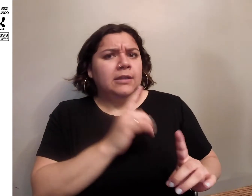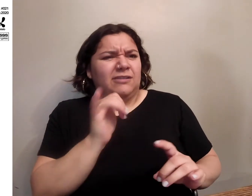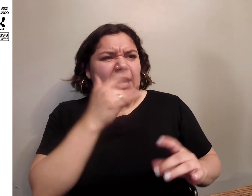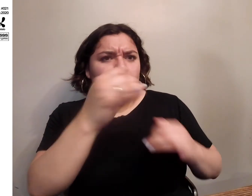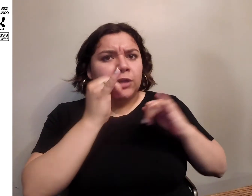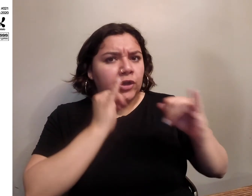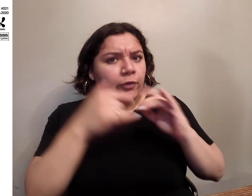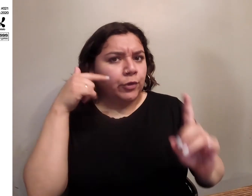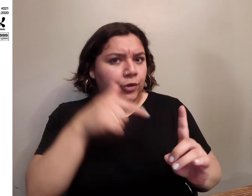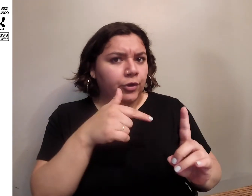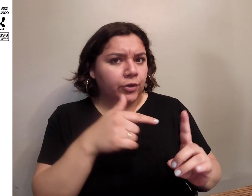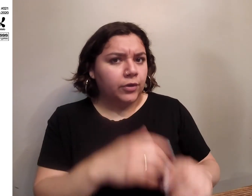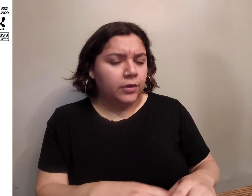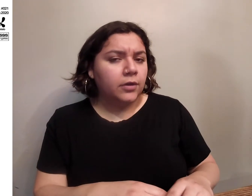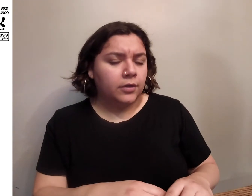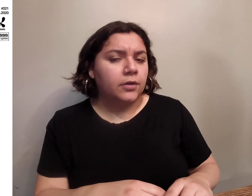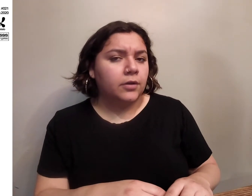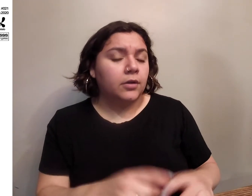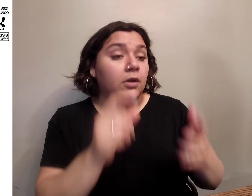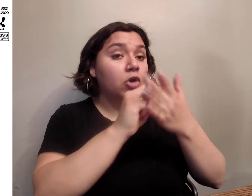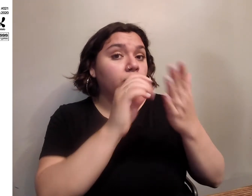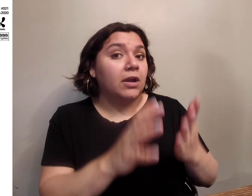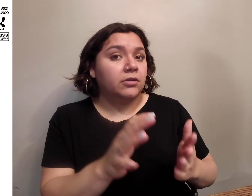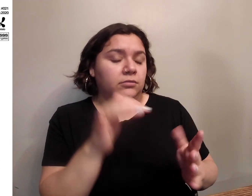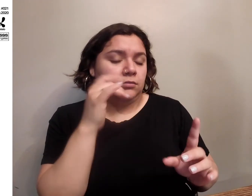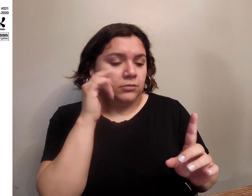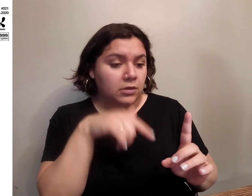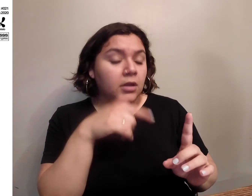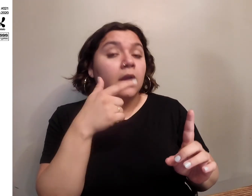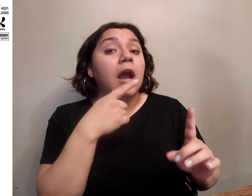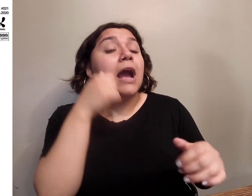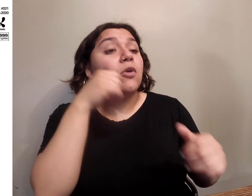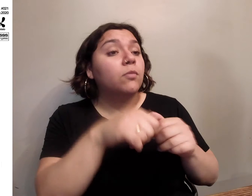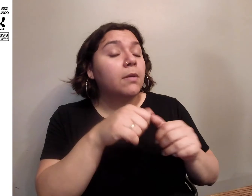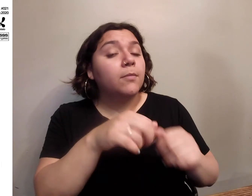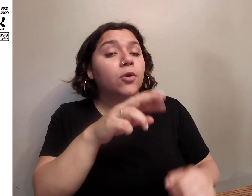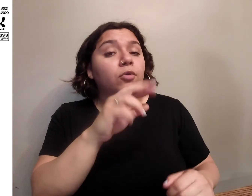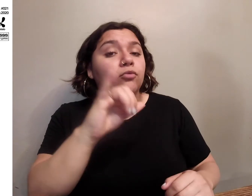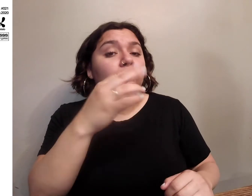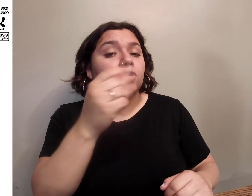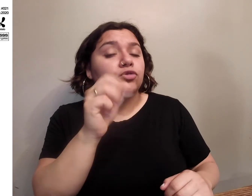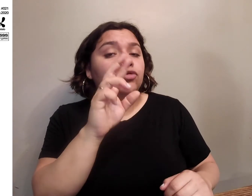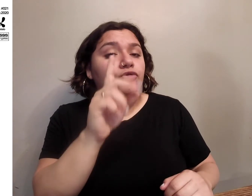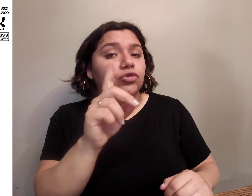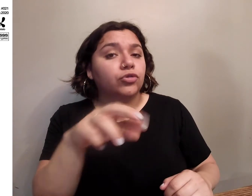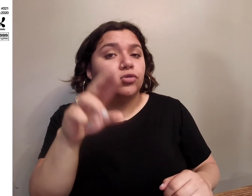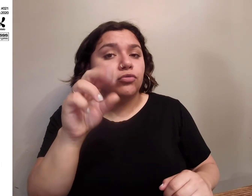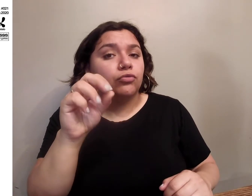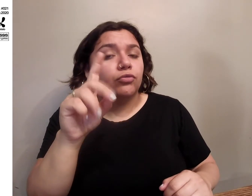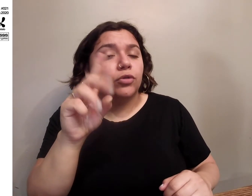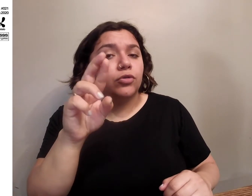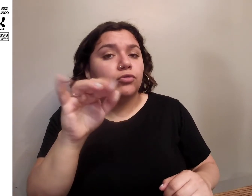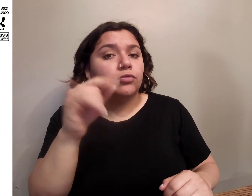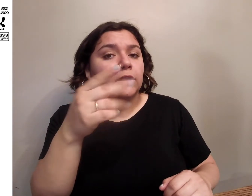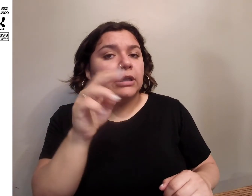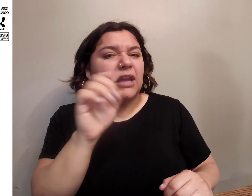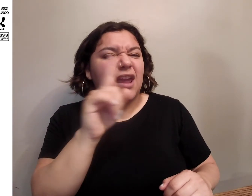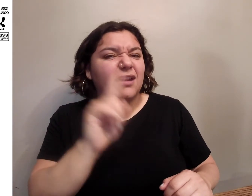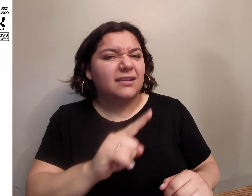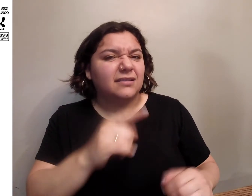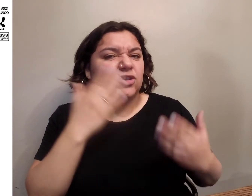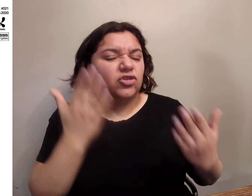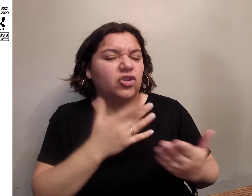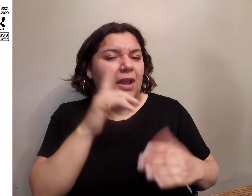interviewed a writer as if dead. I remember when Richard Rodriguez in my past incarnation in Los